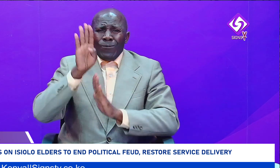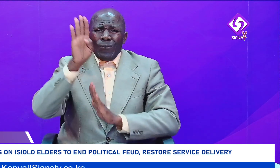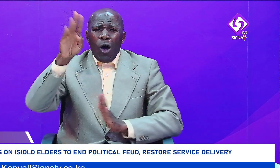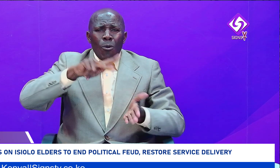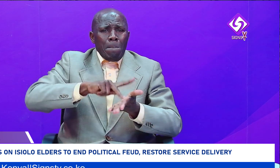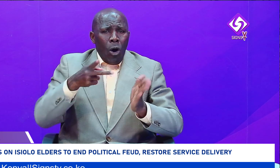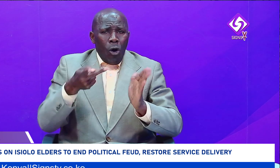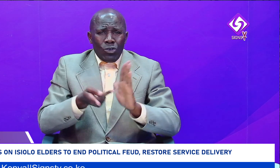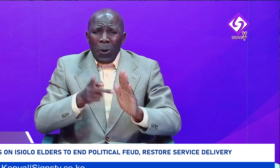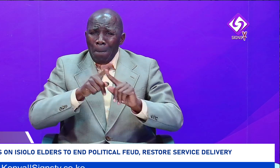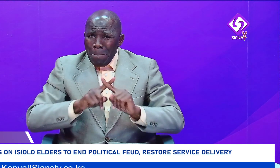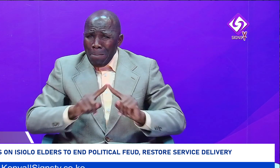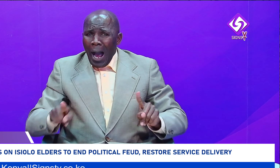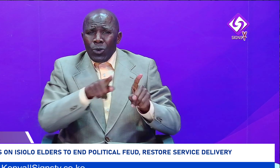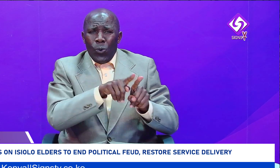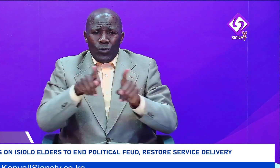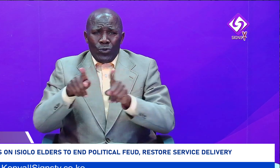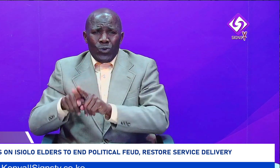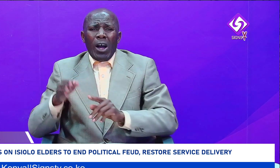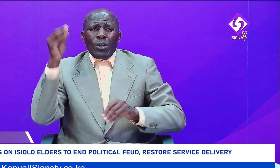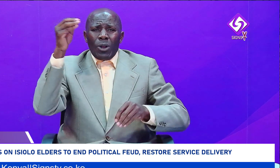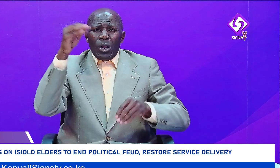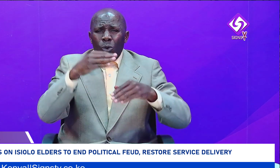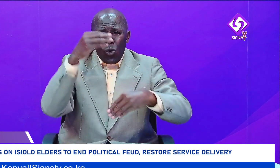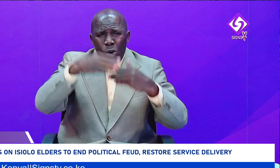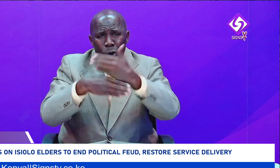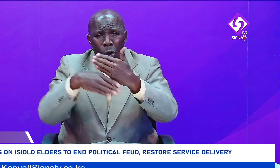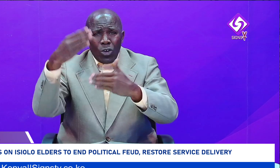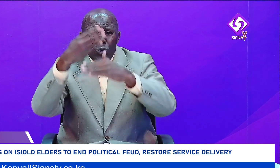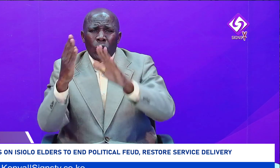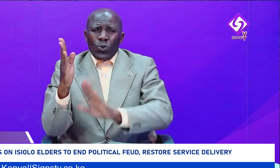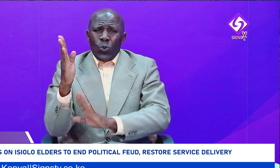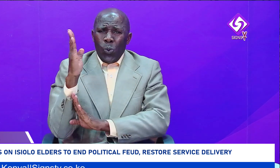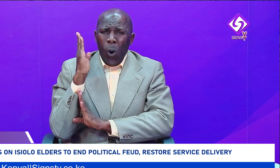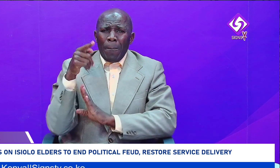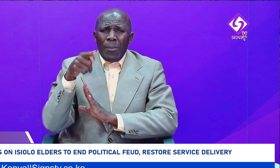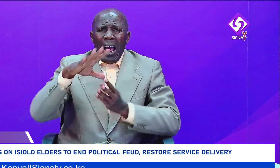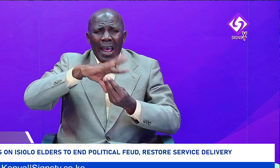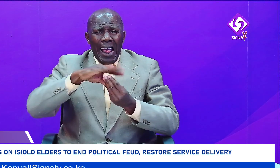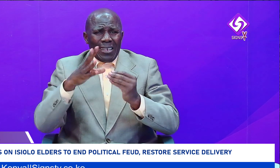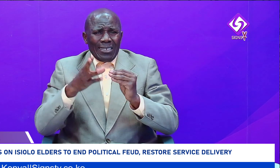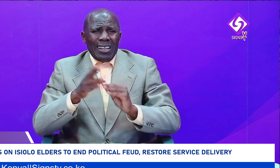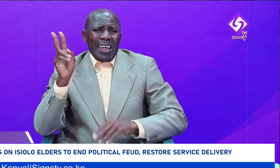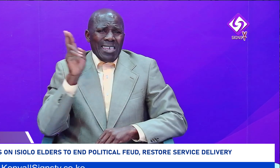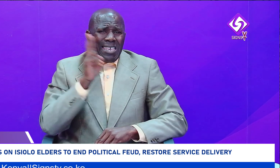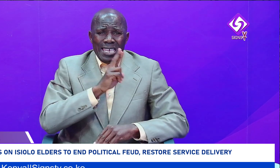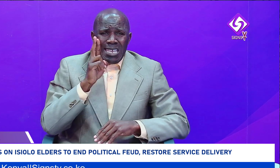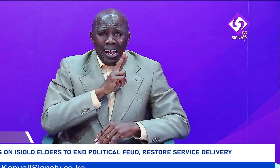does not pull only the local development project, but has also contributed to the insecurity that creates risk